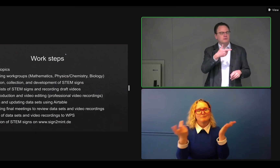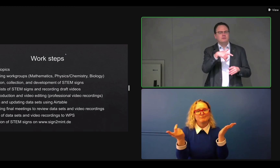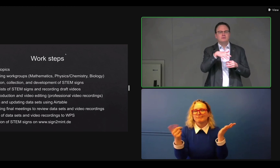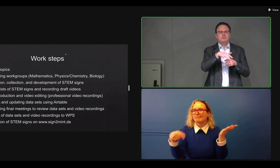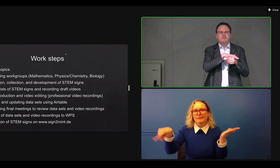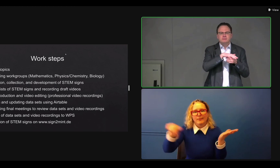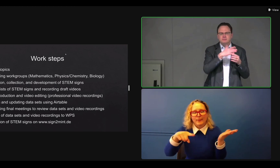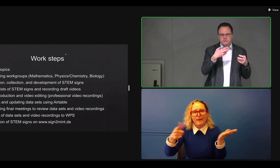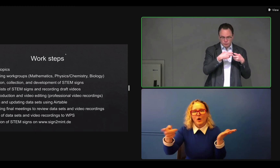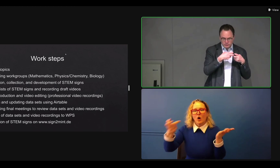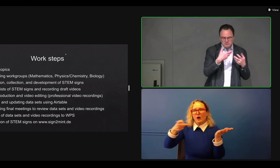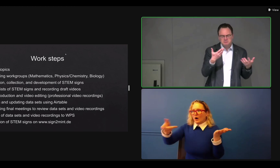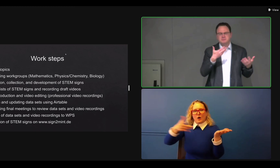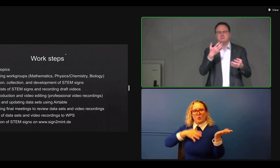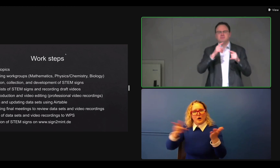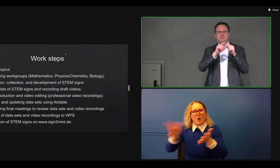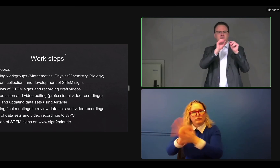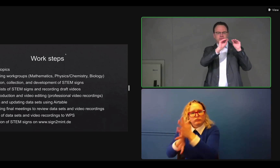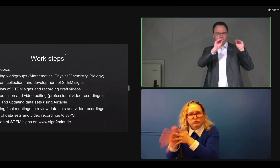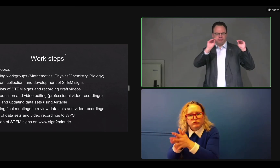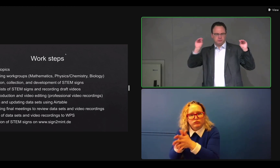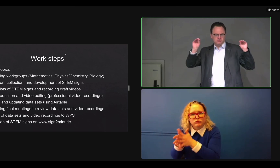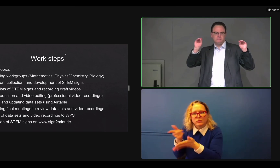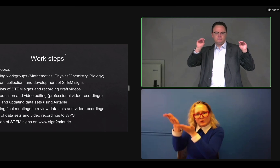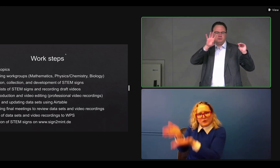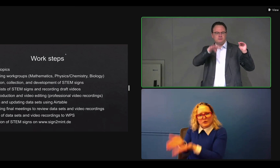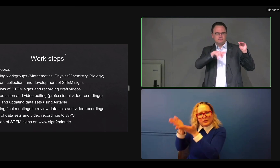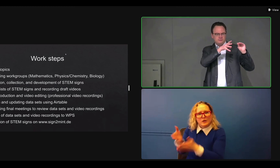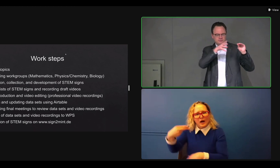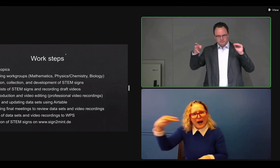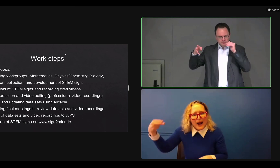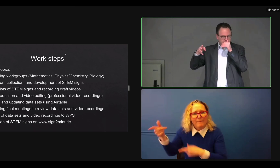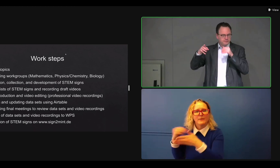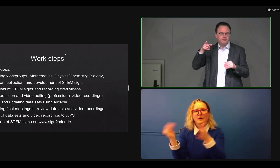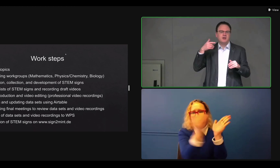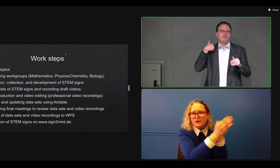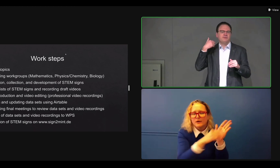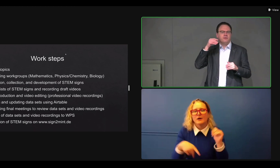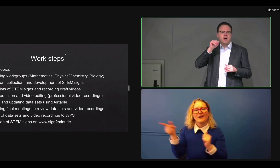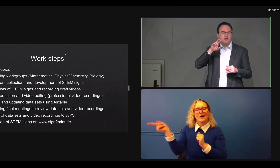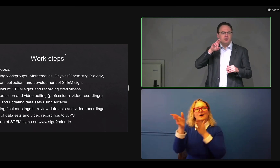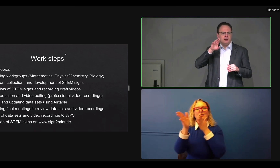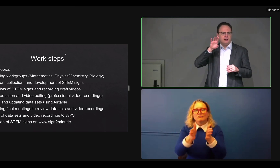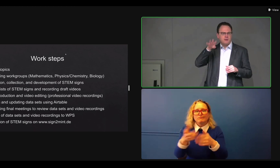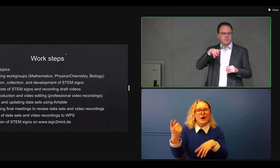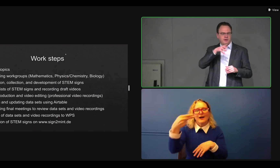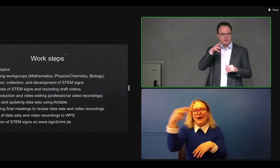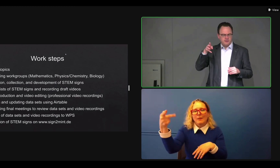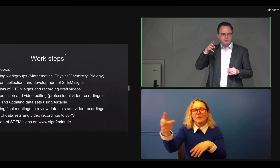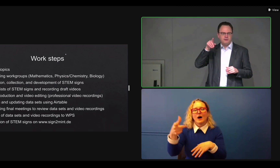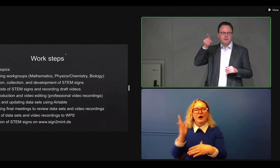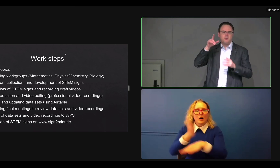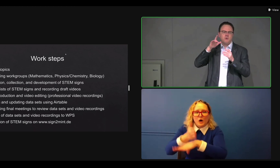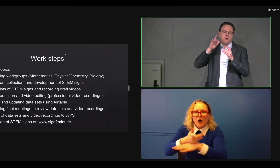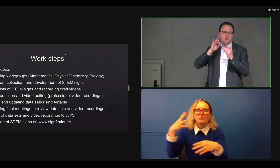who would sign which terms, and thinking about the subject areas that we used. We had to organize our approach and make